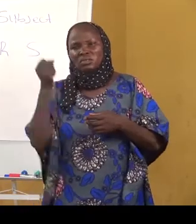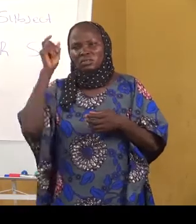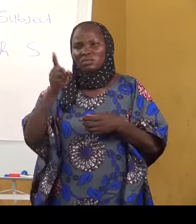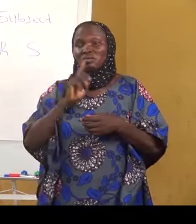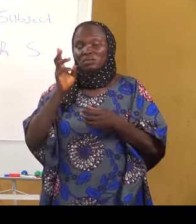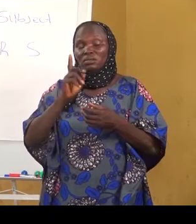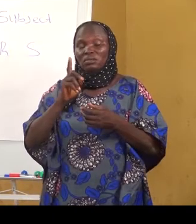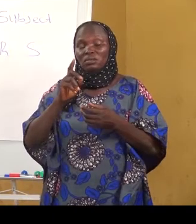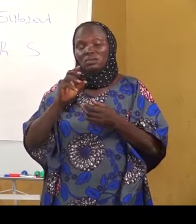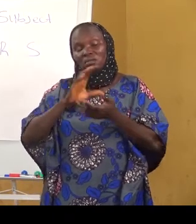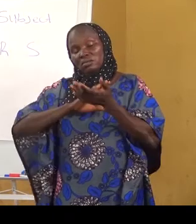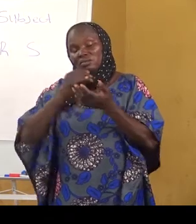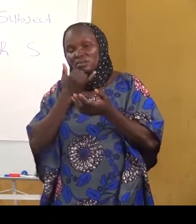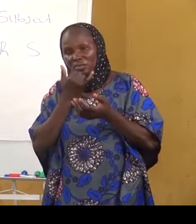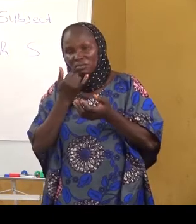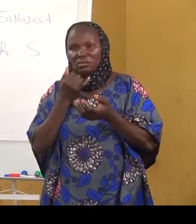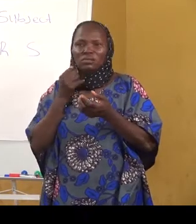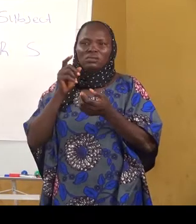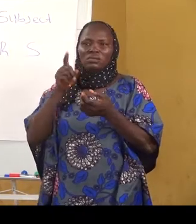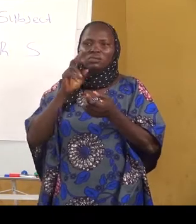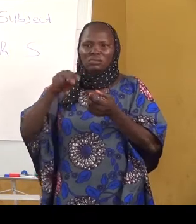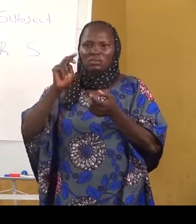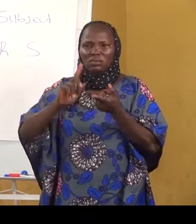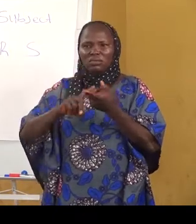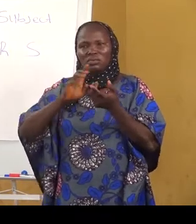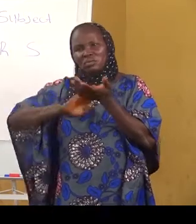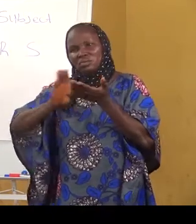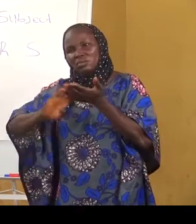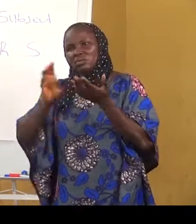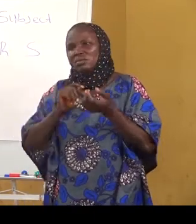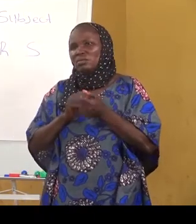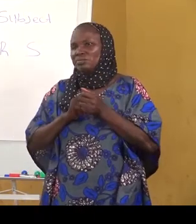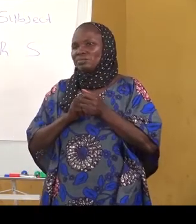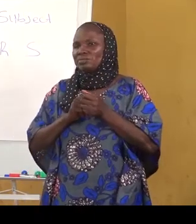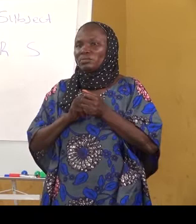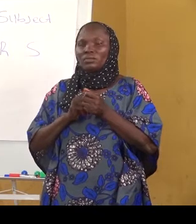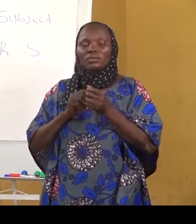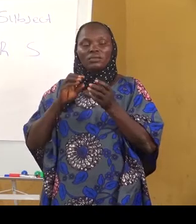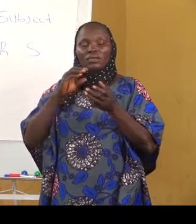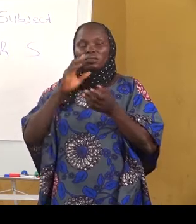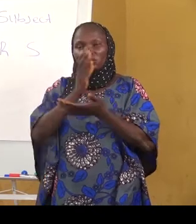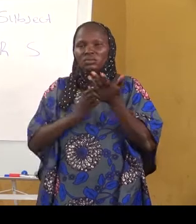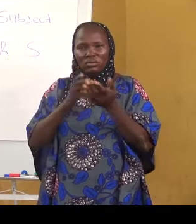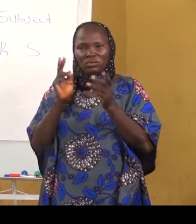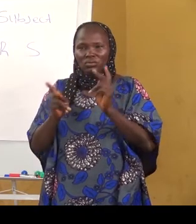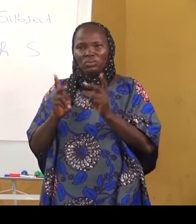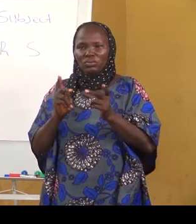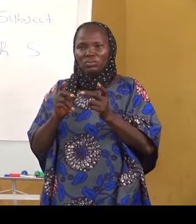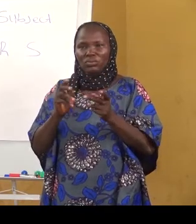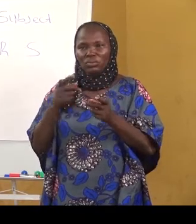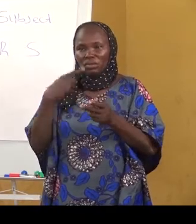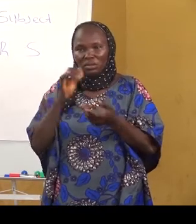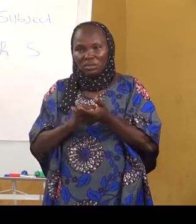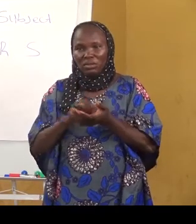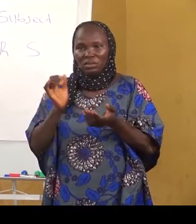forget. Now, there are people out there that will say they will forgive, but to forget about the issue is